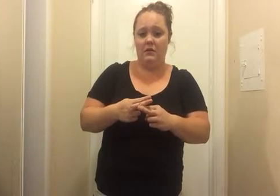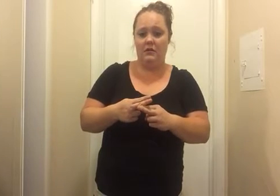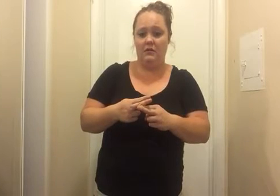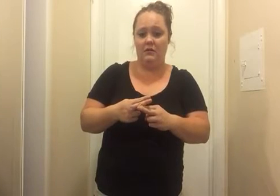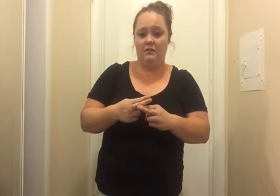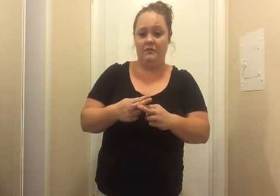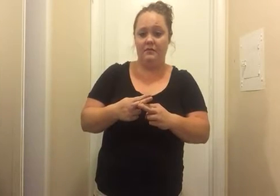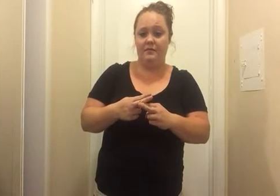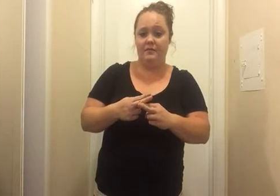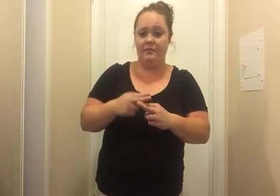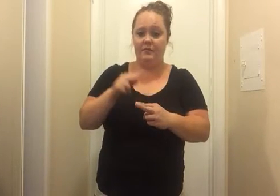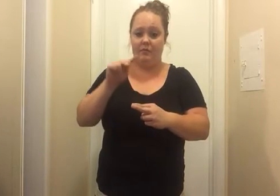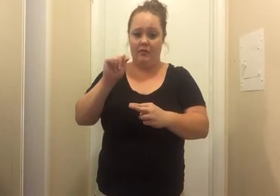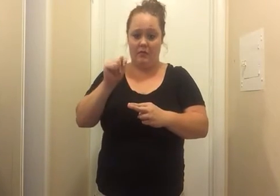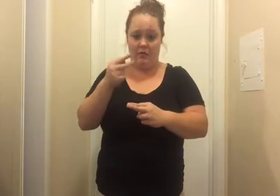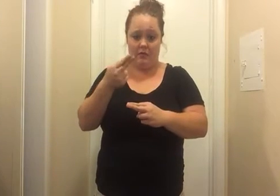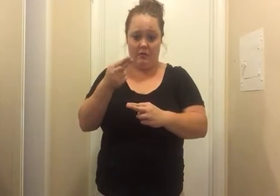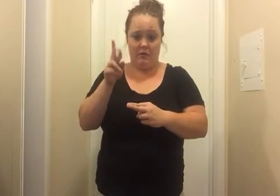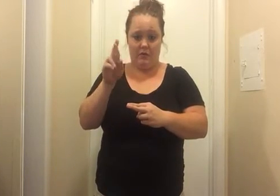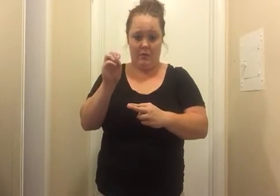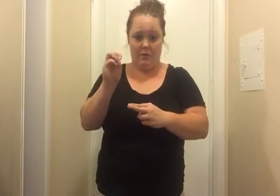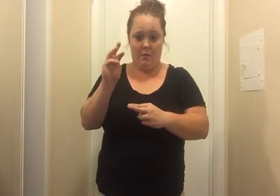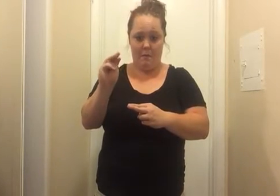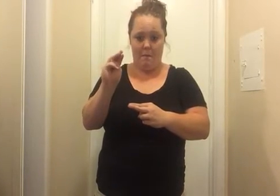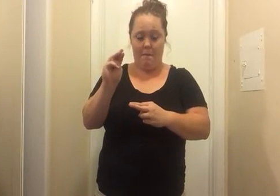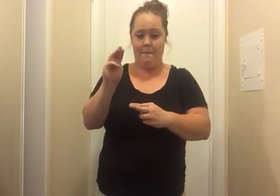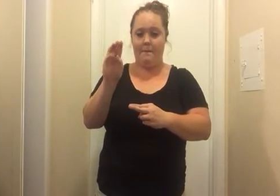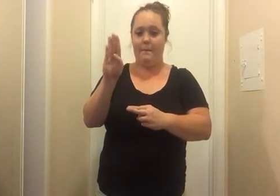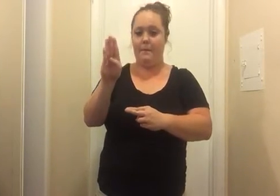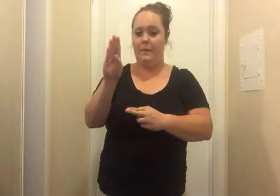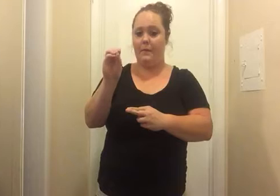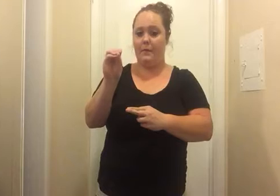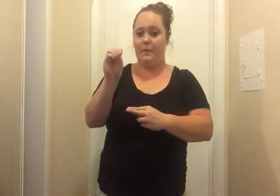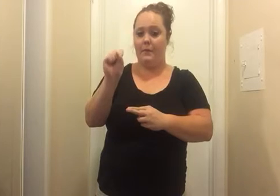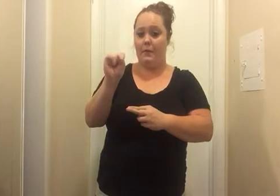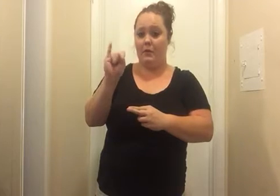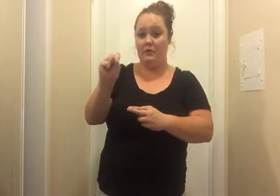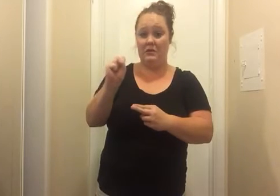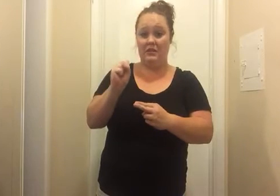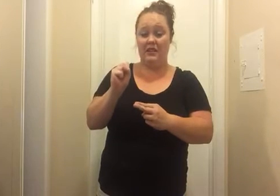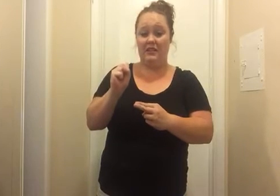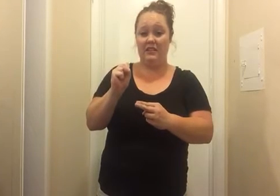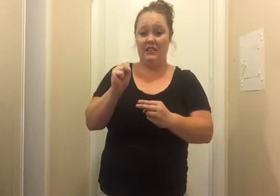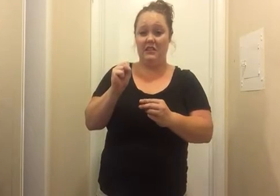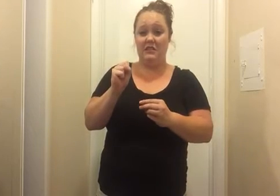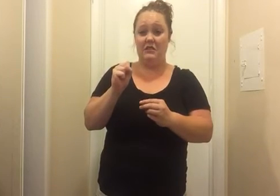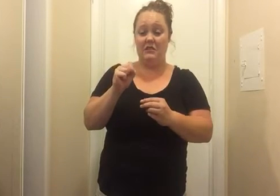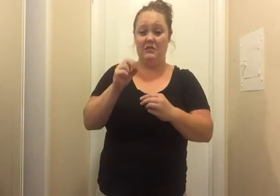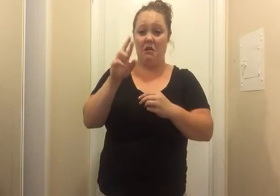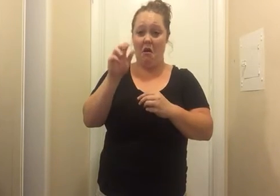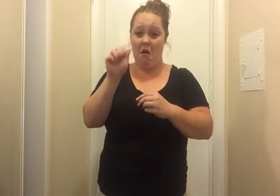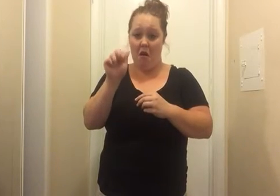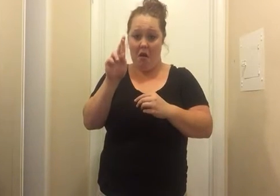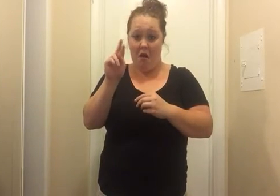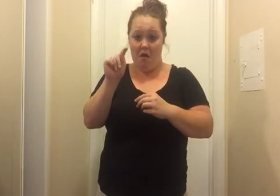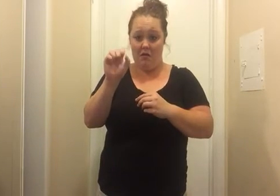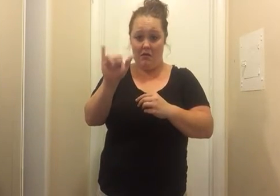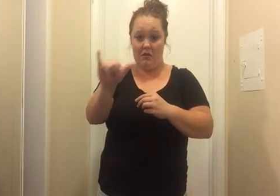here is thrombosis. Thrombosis. So it's the blocking of an artery due to a plaque. But once you block